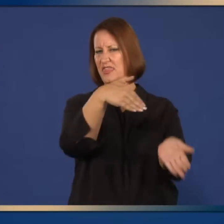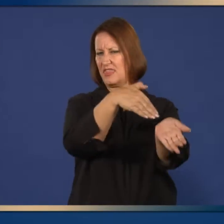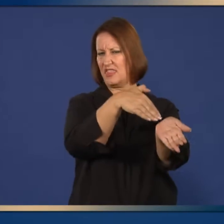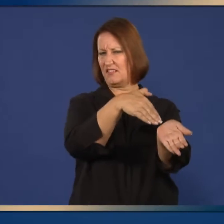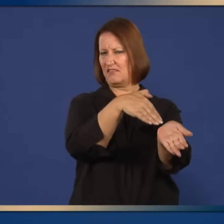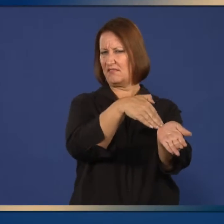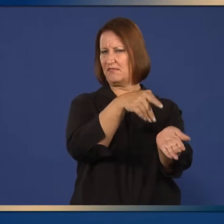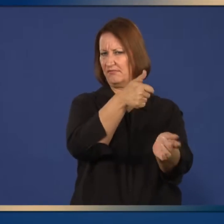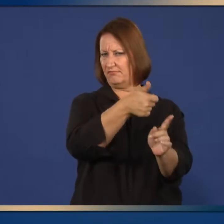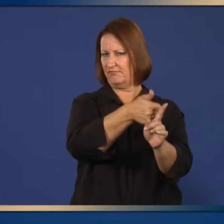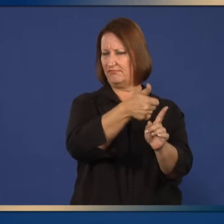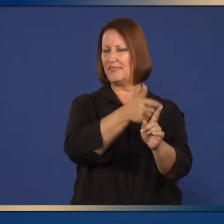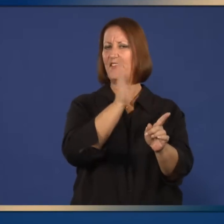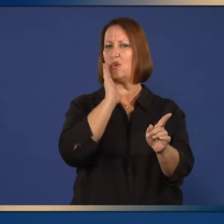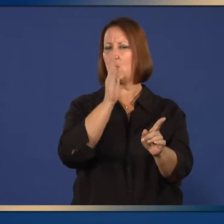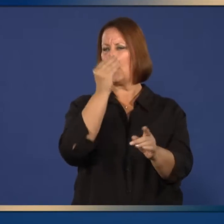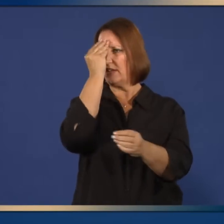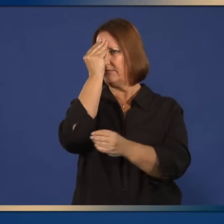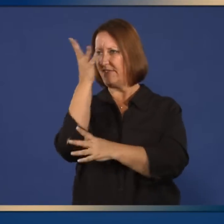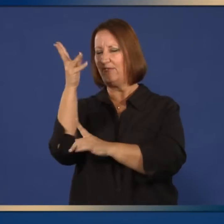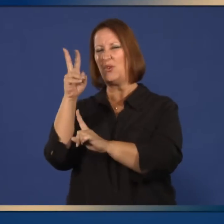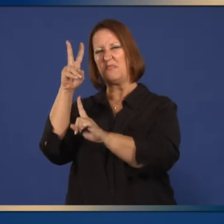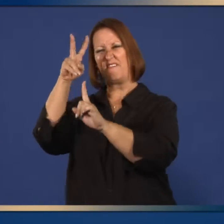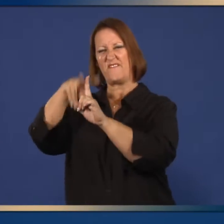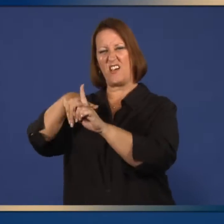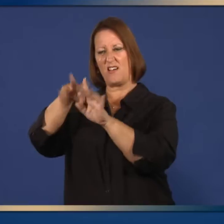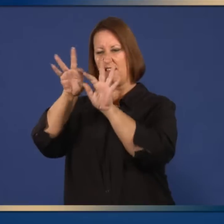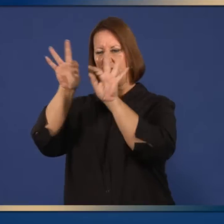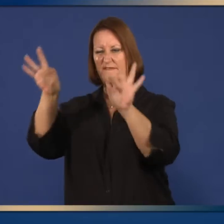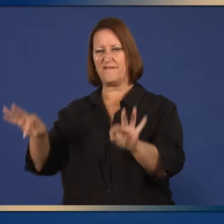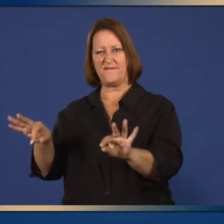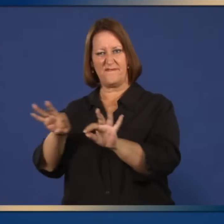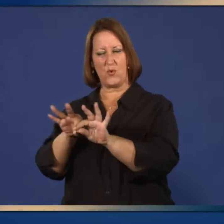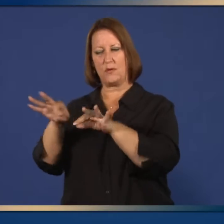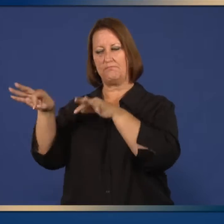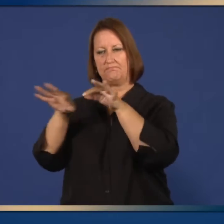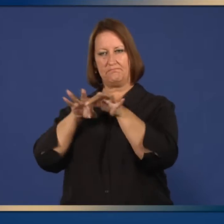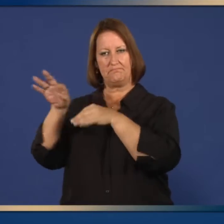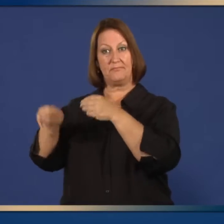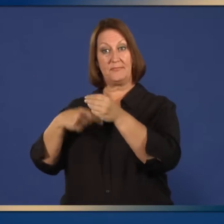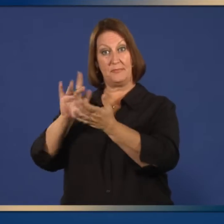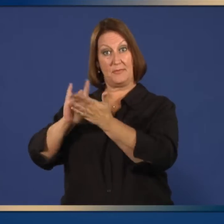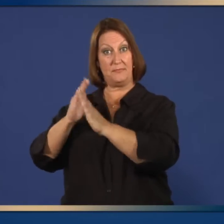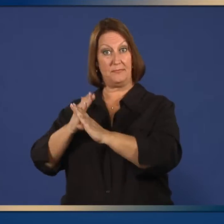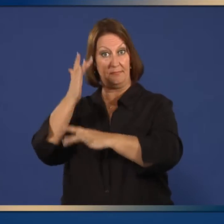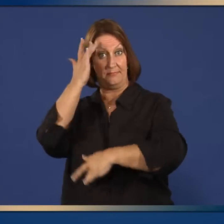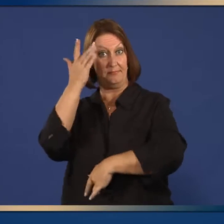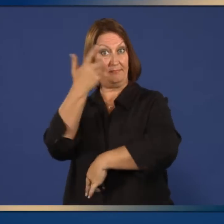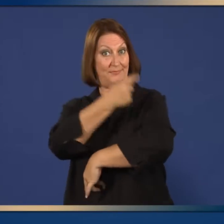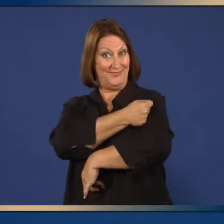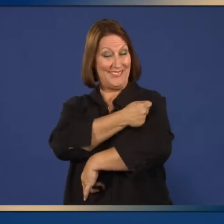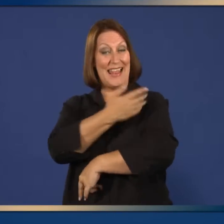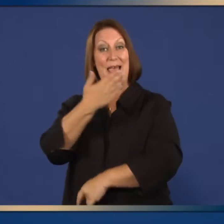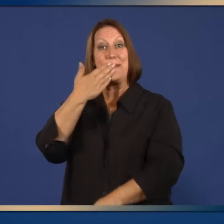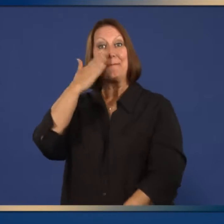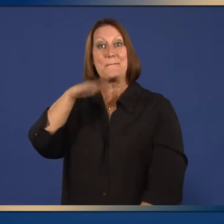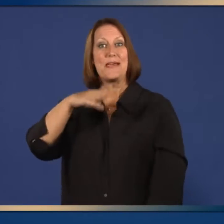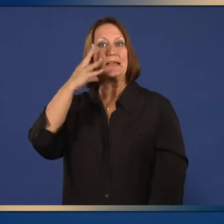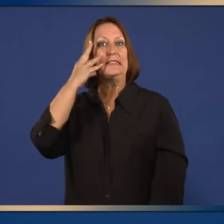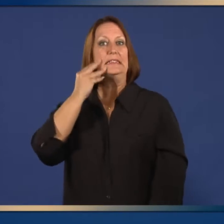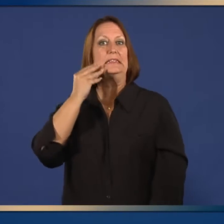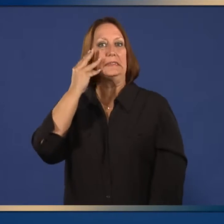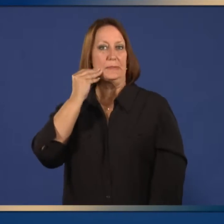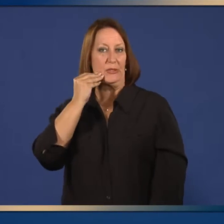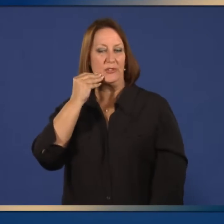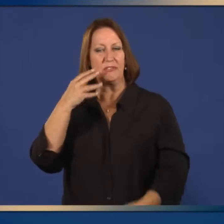Ask your provider to report the reaction by filing a Vaccine Adverse Event